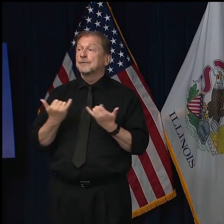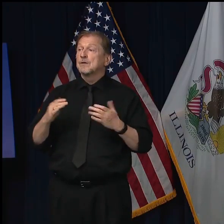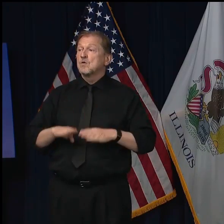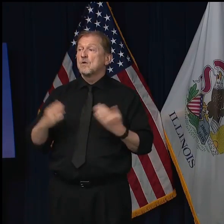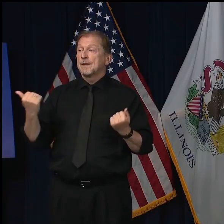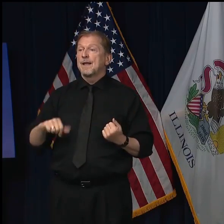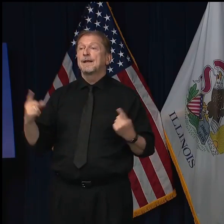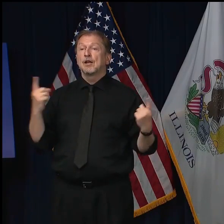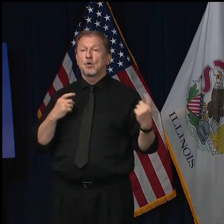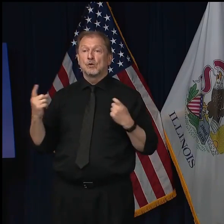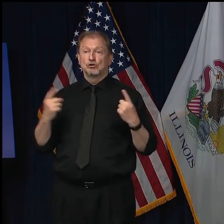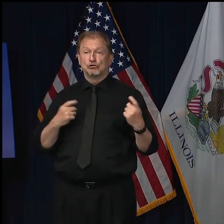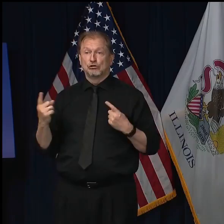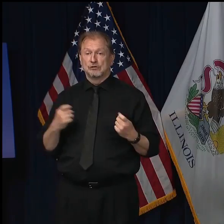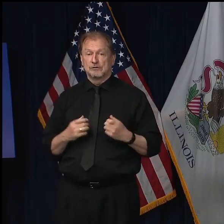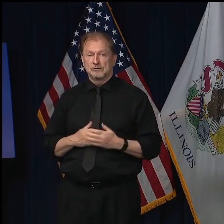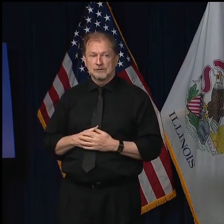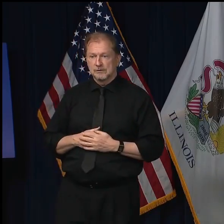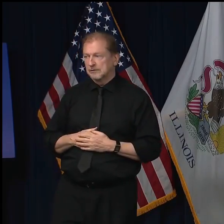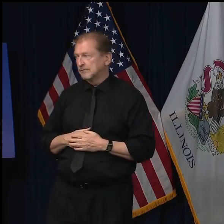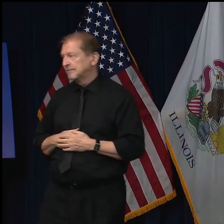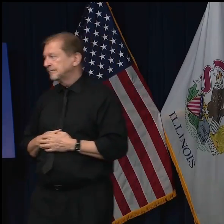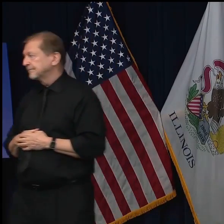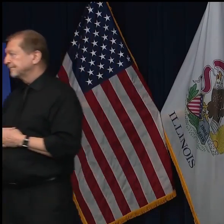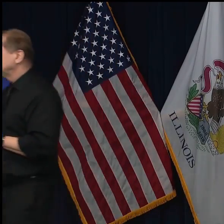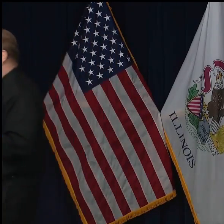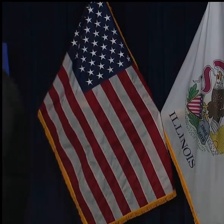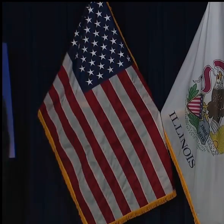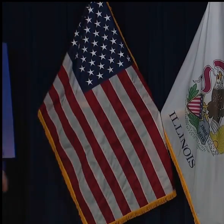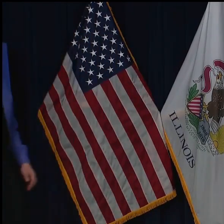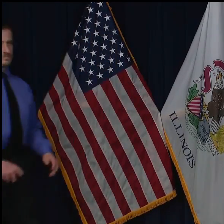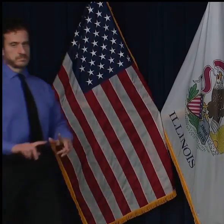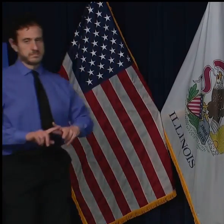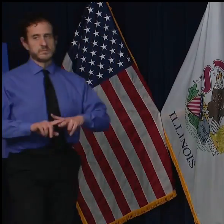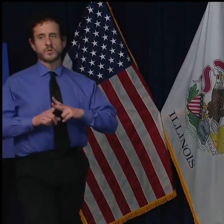to take any questions from members of the media. I think we're going to start online and then